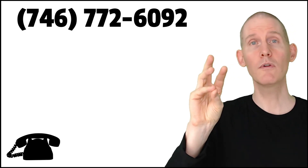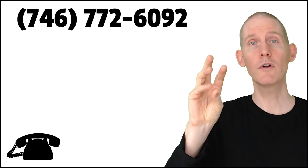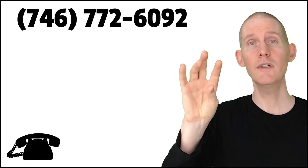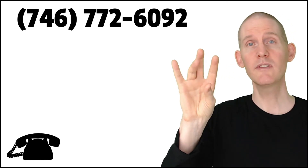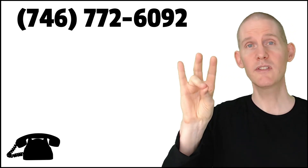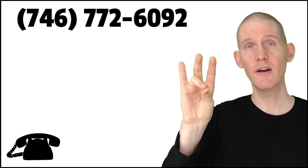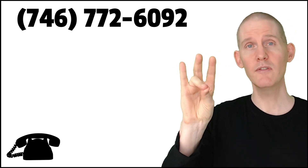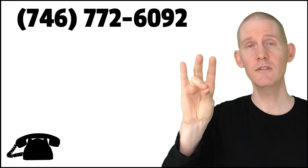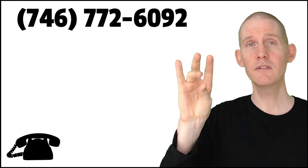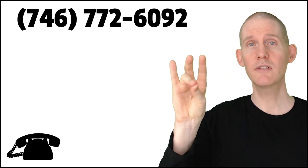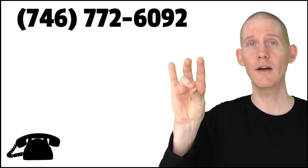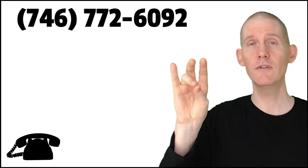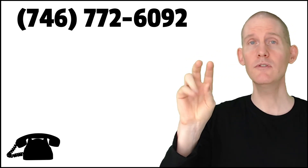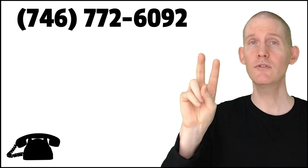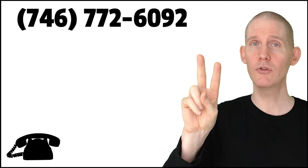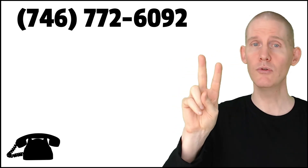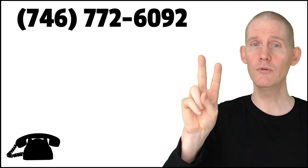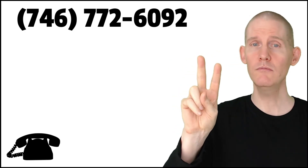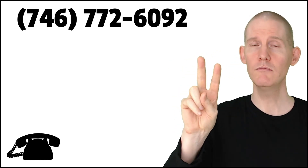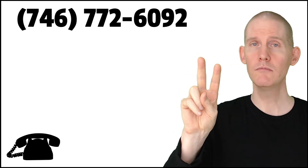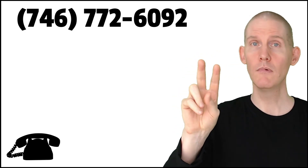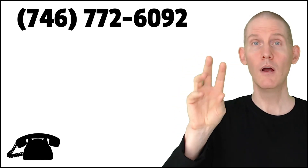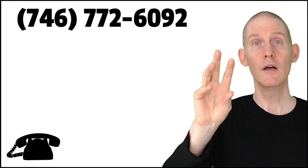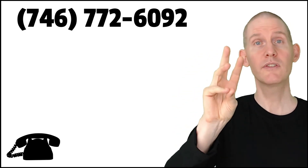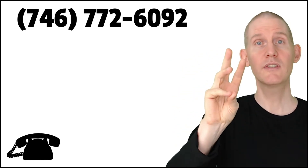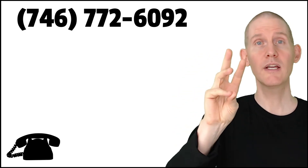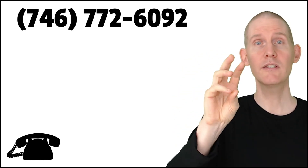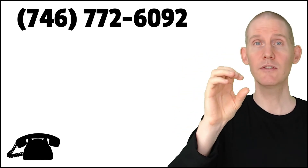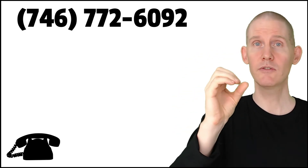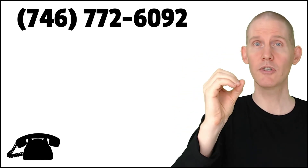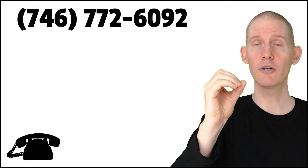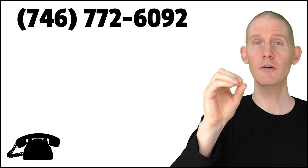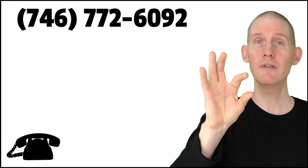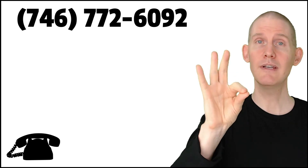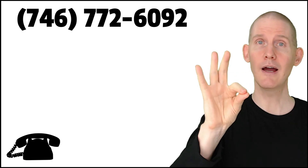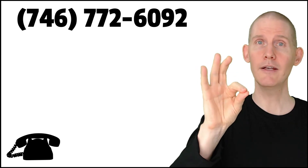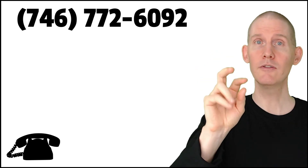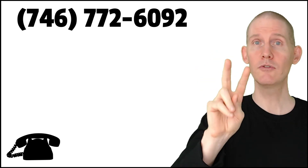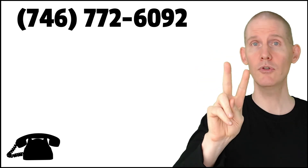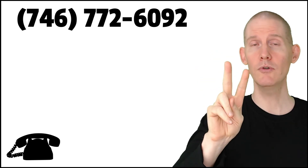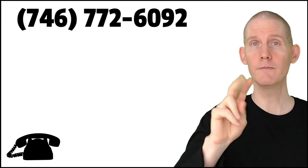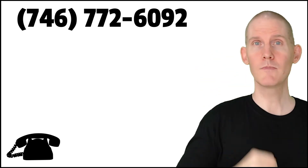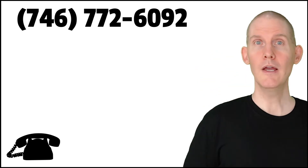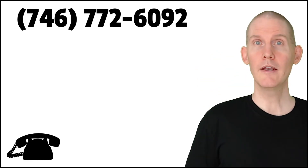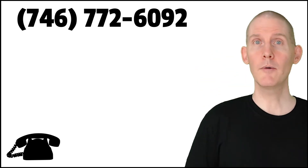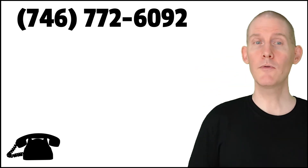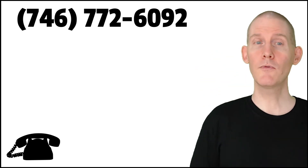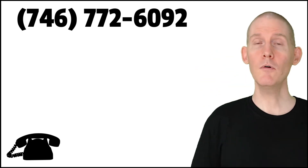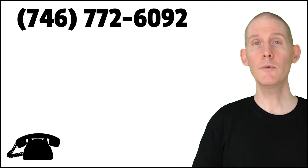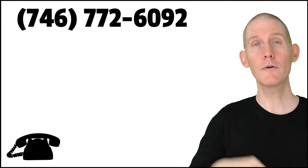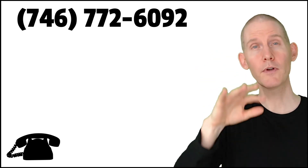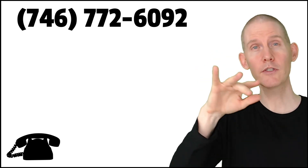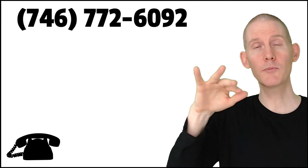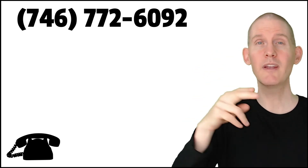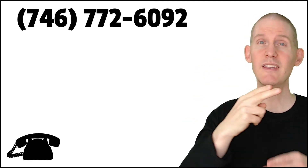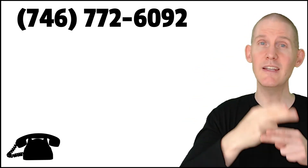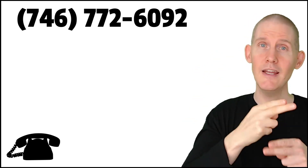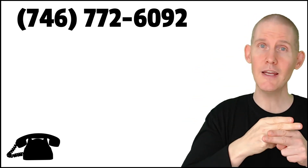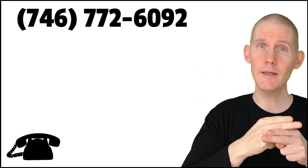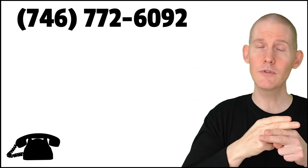bit, 7, 7, 2, 6, 0, 9, 2. Now before when we were fingerspelling the names, we